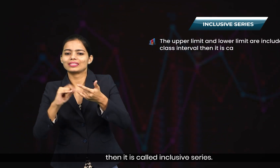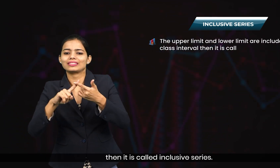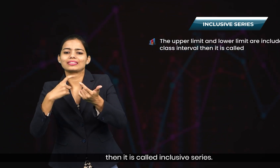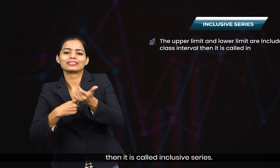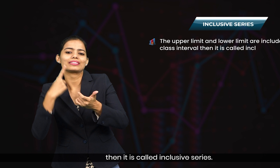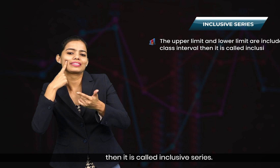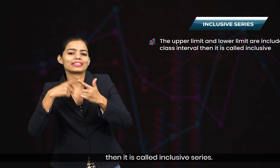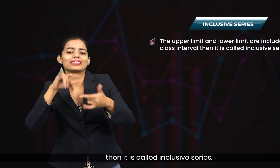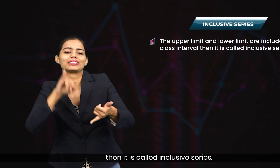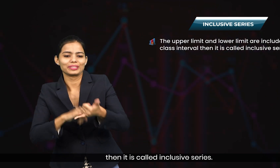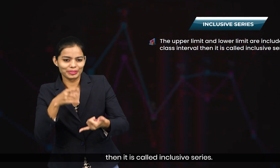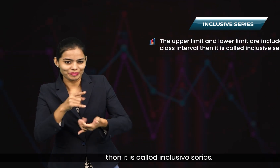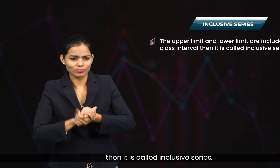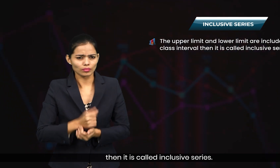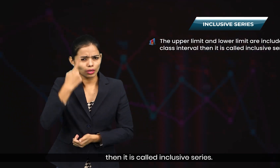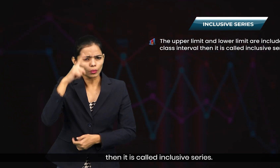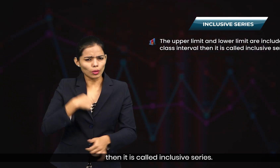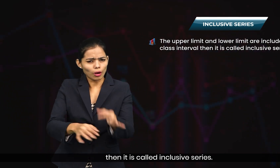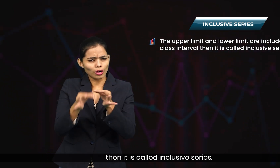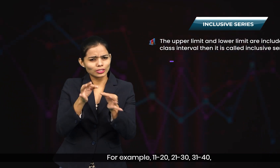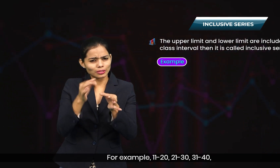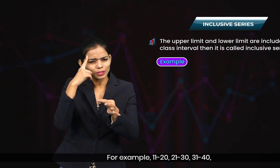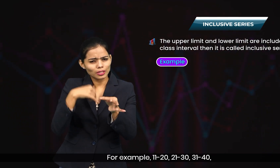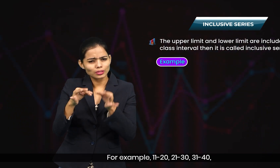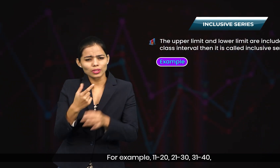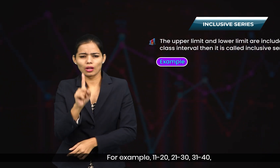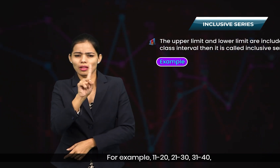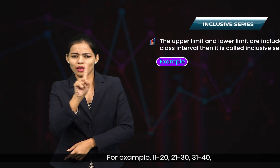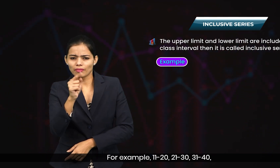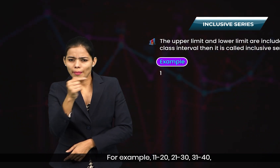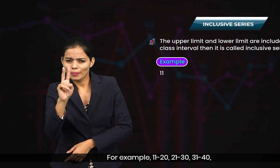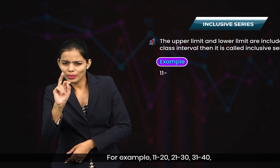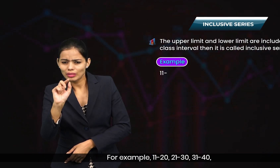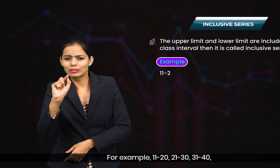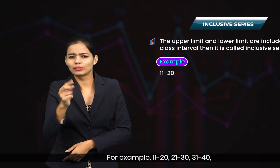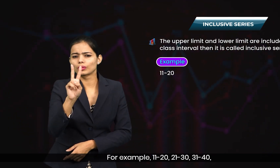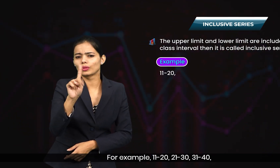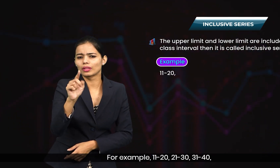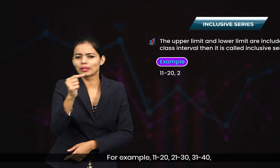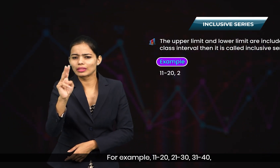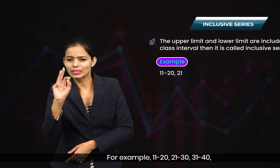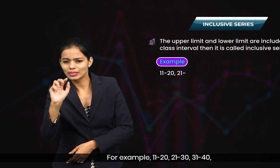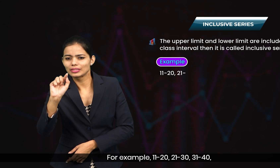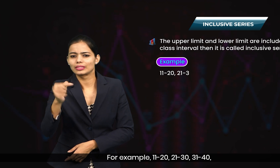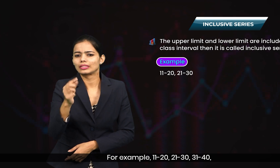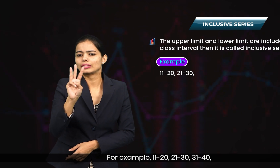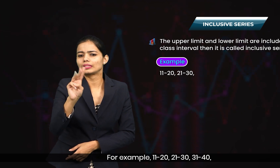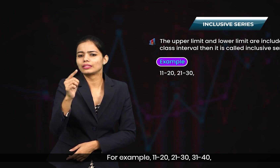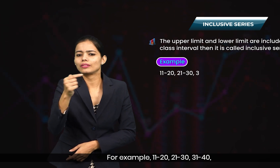called inclusive series. For example, 11 to 20, 21 to 30,